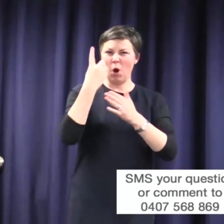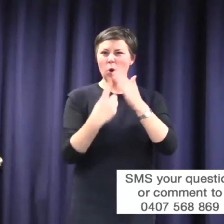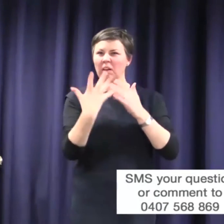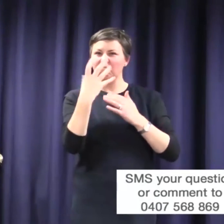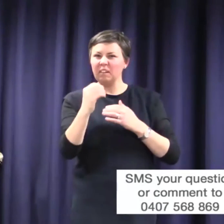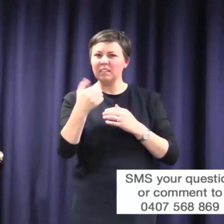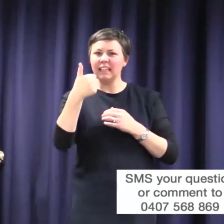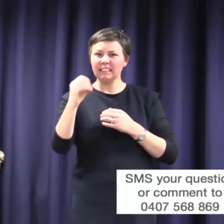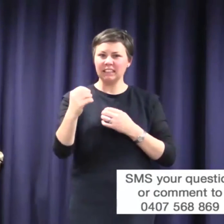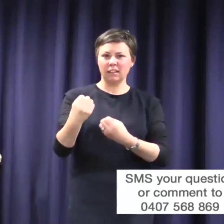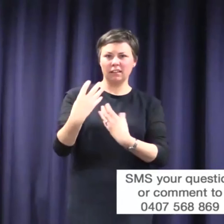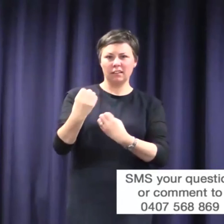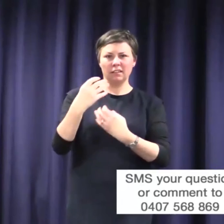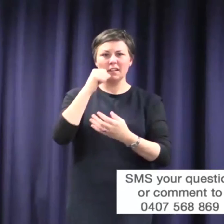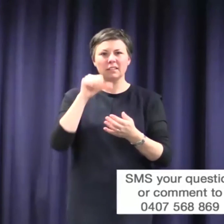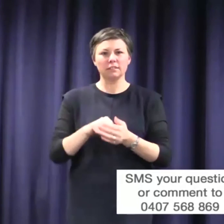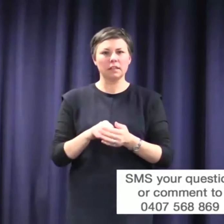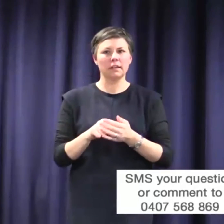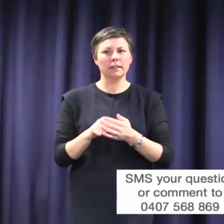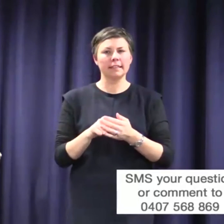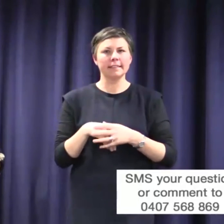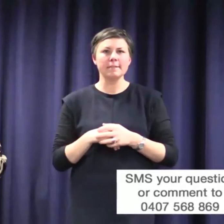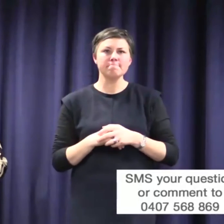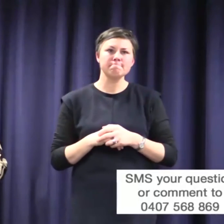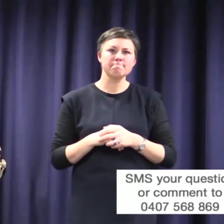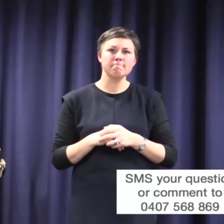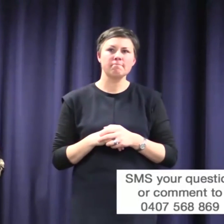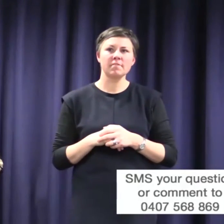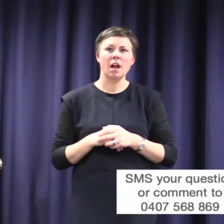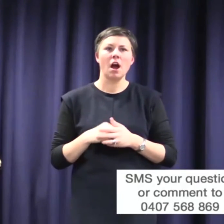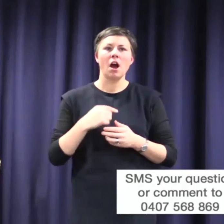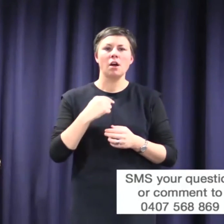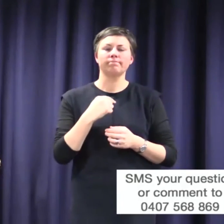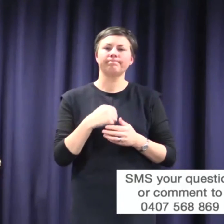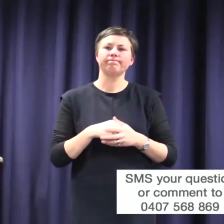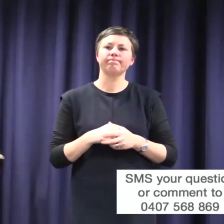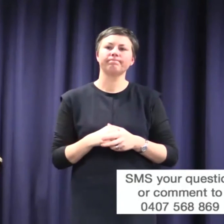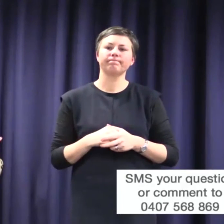I'm not trying to not answer your question, but the issue is I don't want to preempt